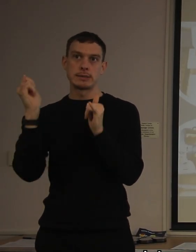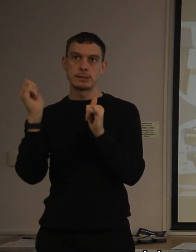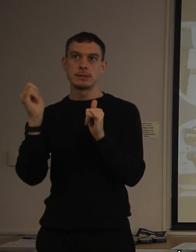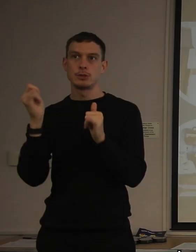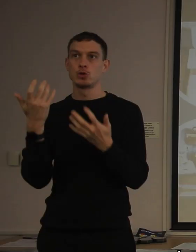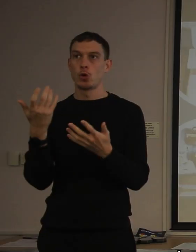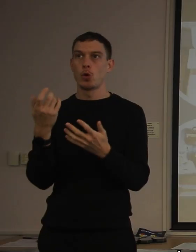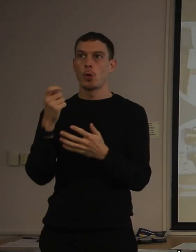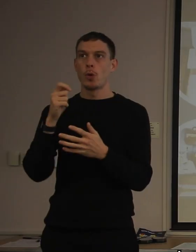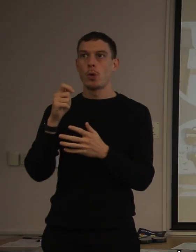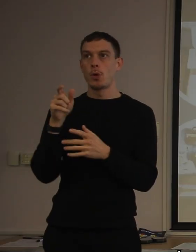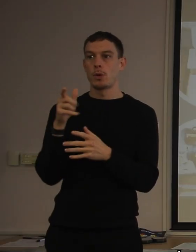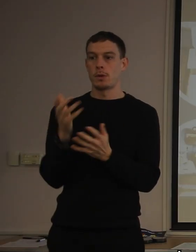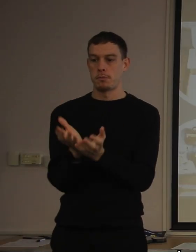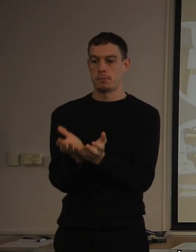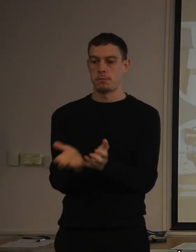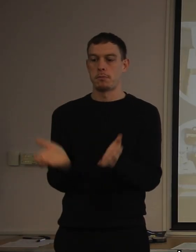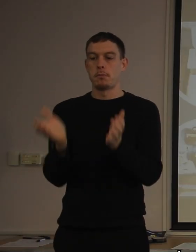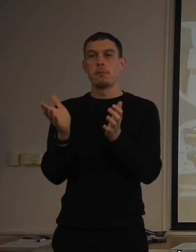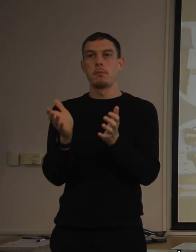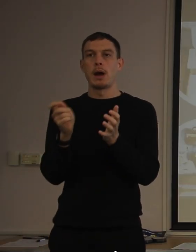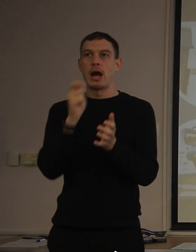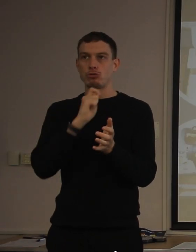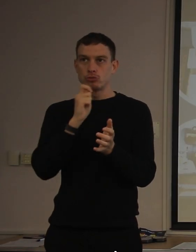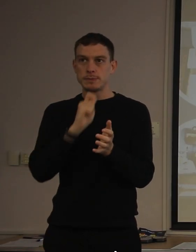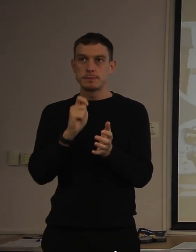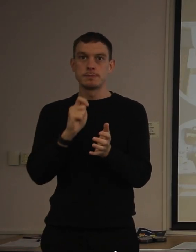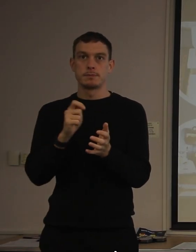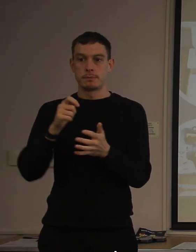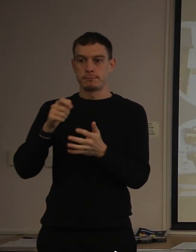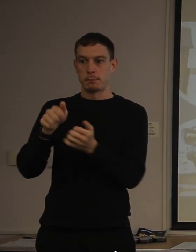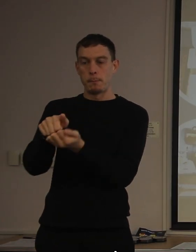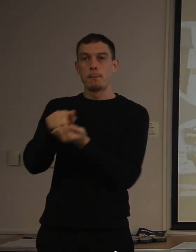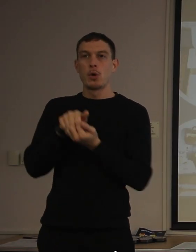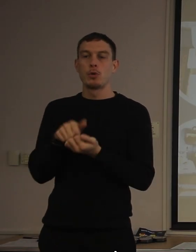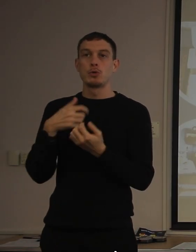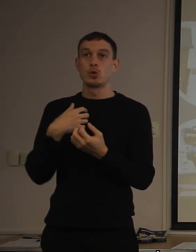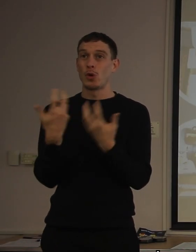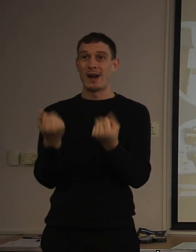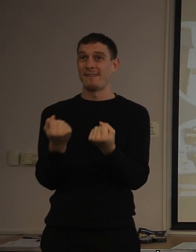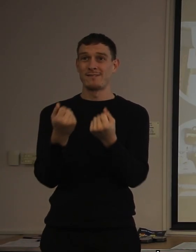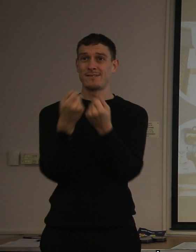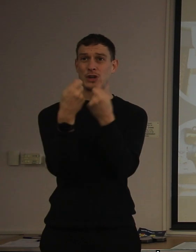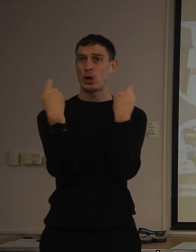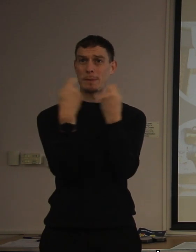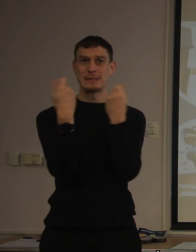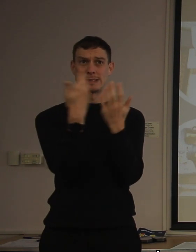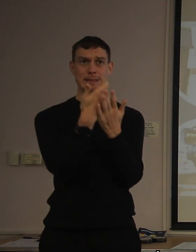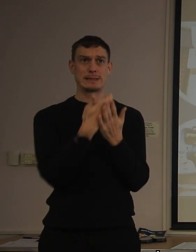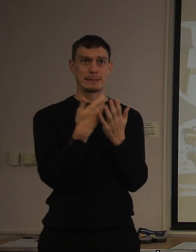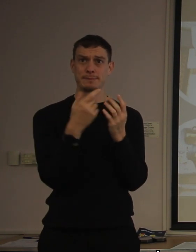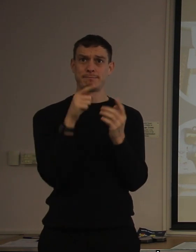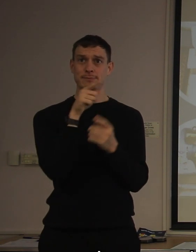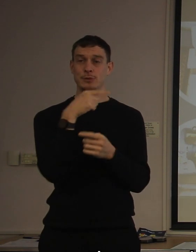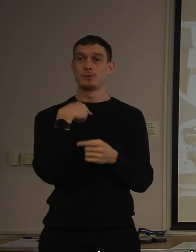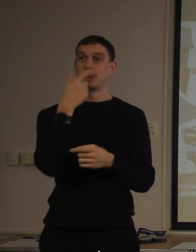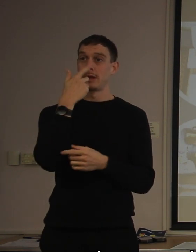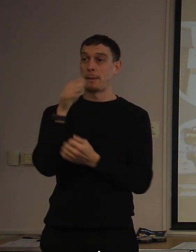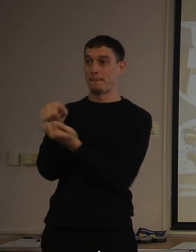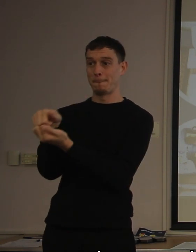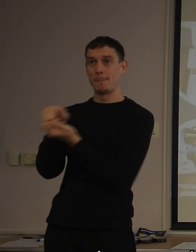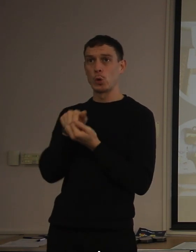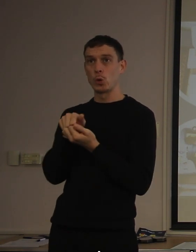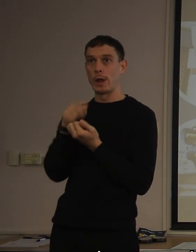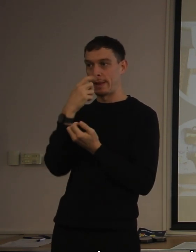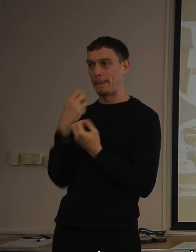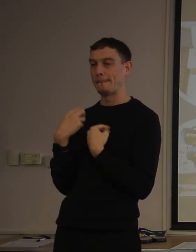ice cream sundae dishes, and that was just great because I haven't got the cupboard space at home to keep them, so I was able to borrow them and